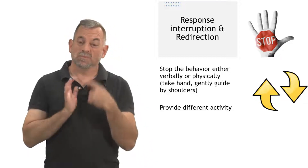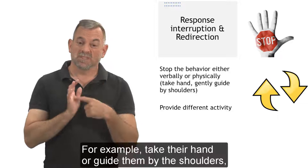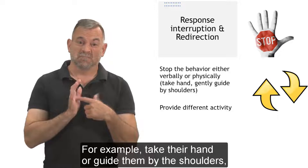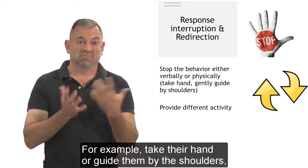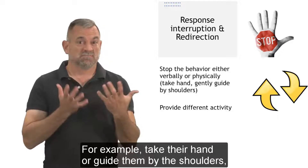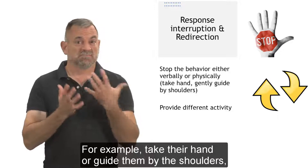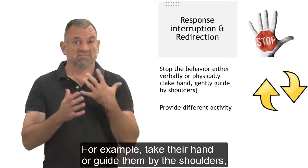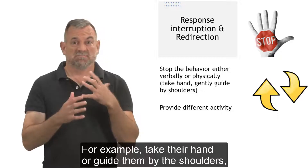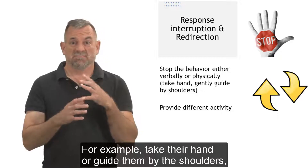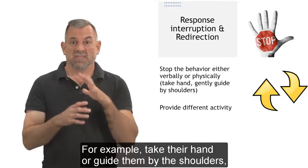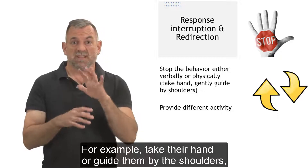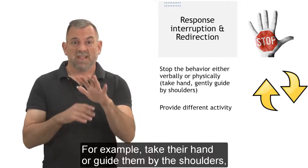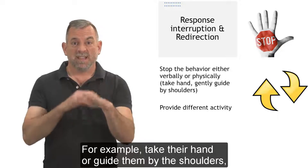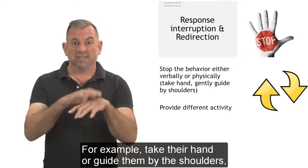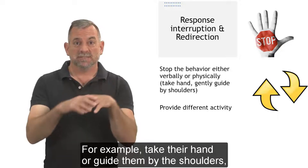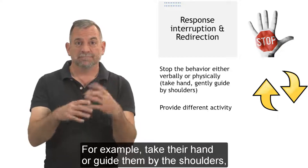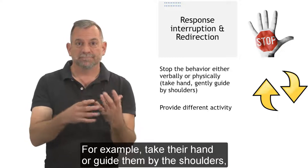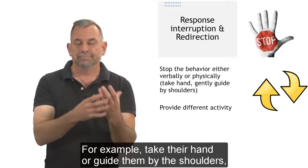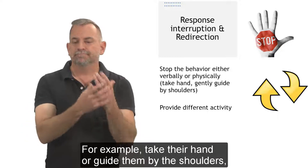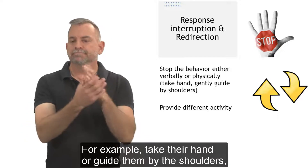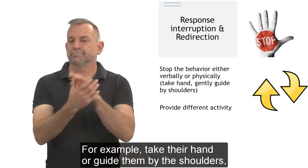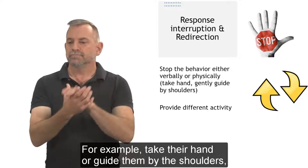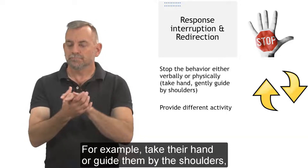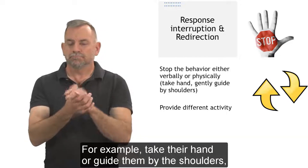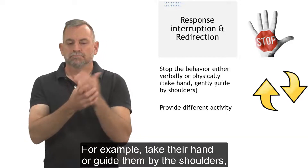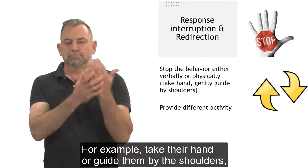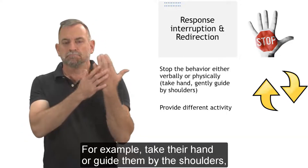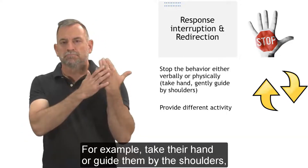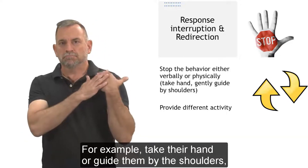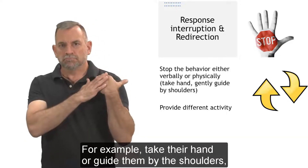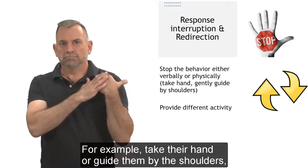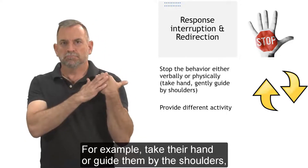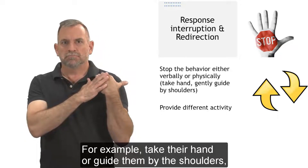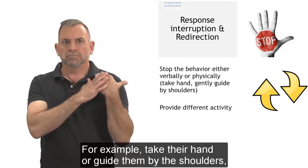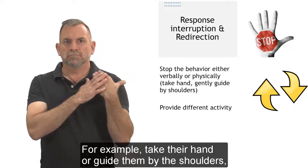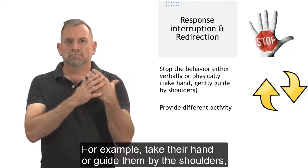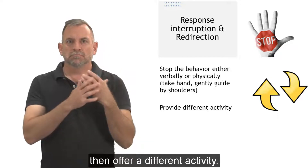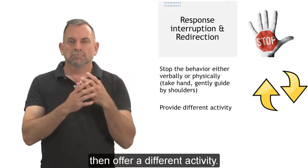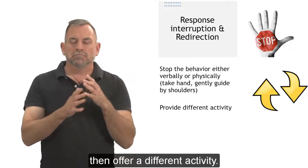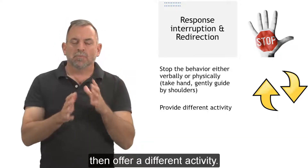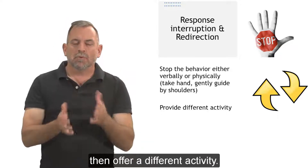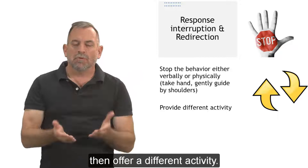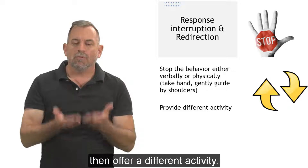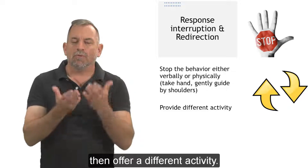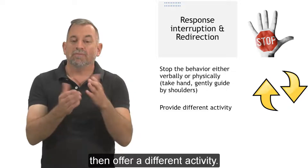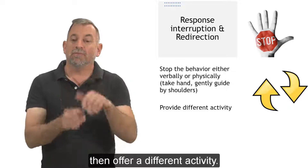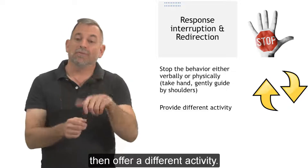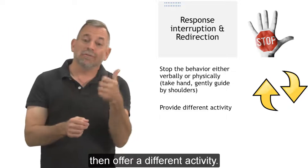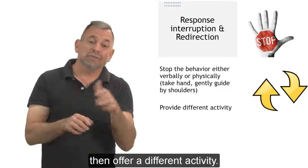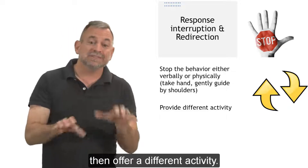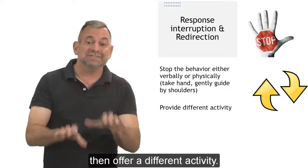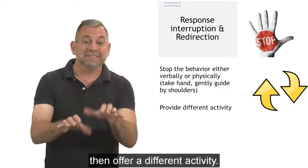For example, take their hand or guide them by the shoulders. Then offer a different